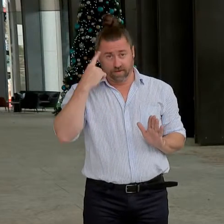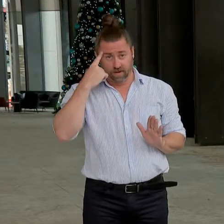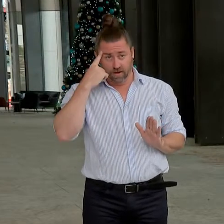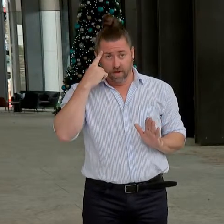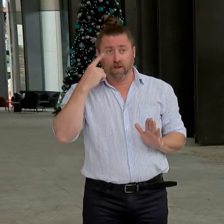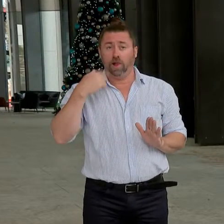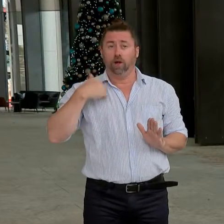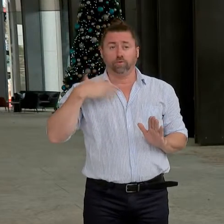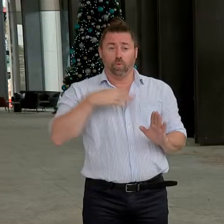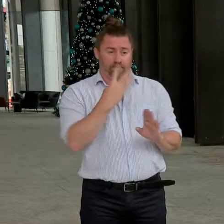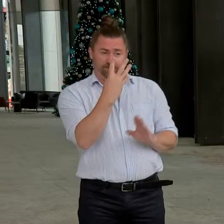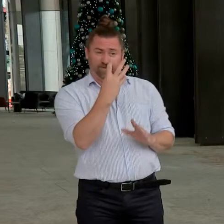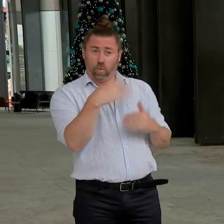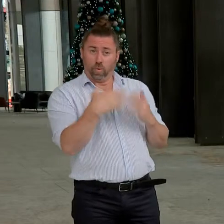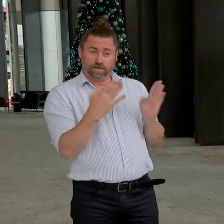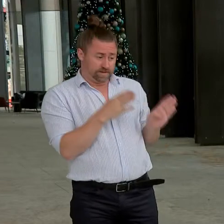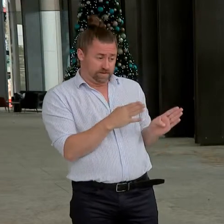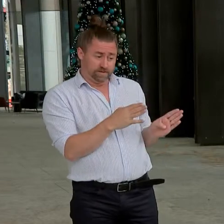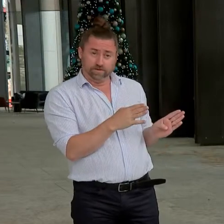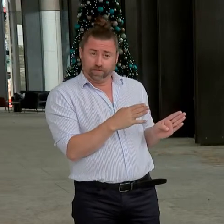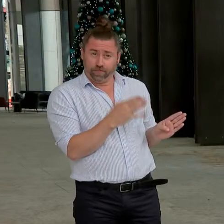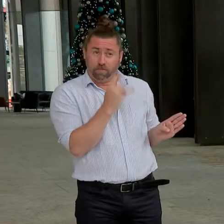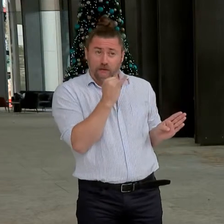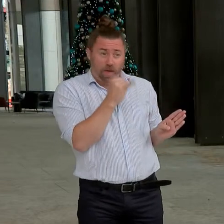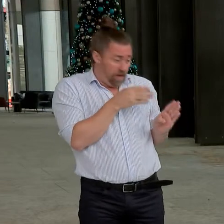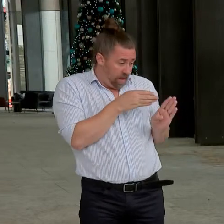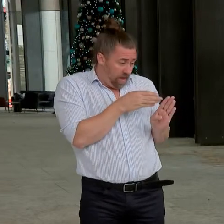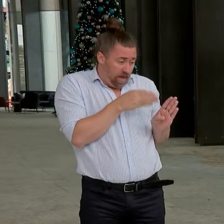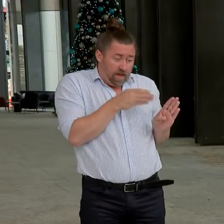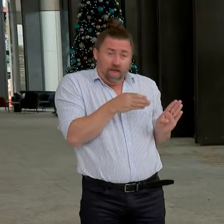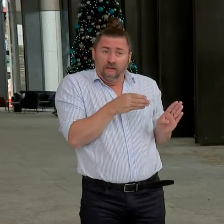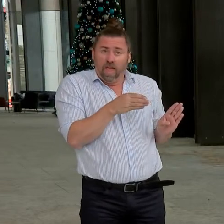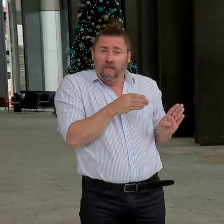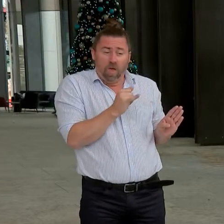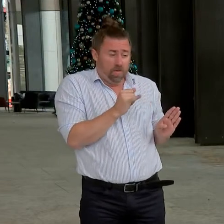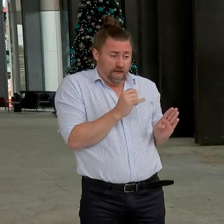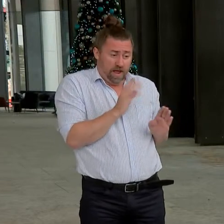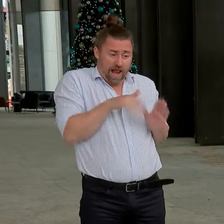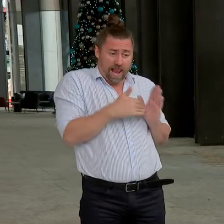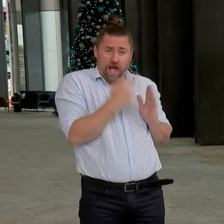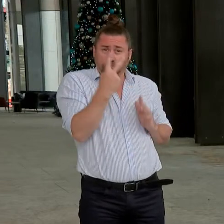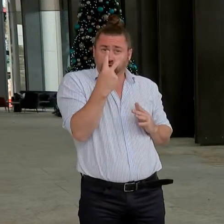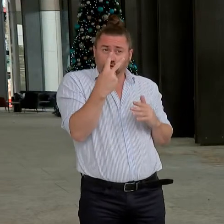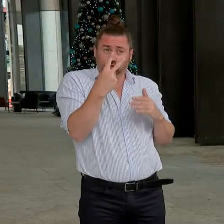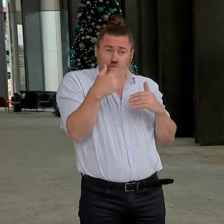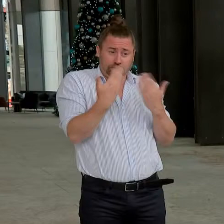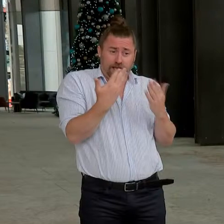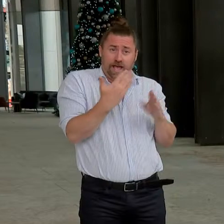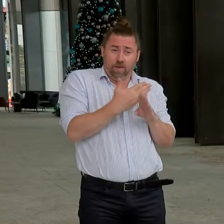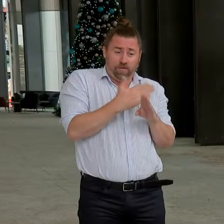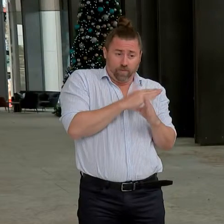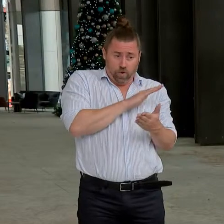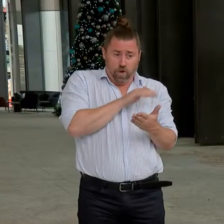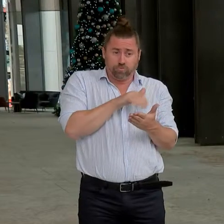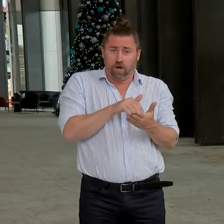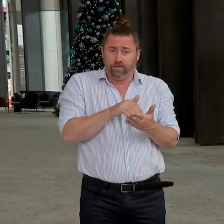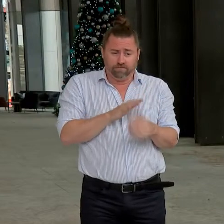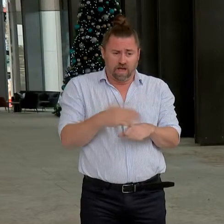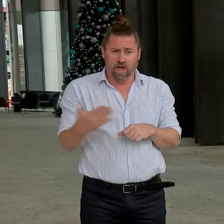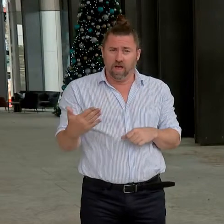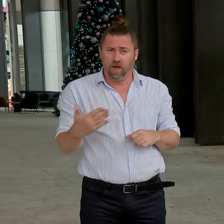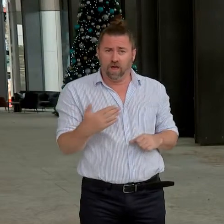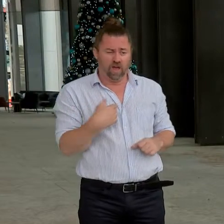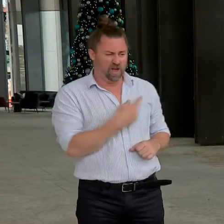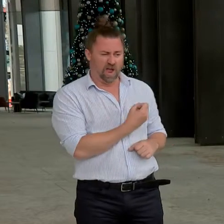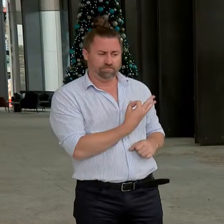out, if they've only been exposed in the last few days and only become infectious in the last few days, that we can miss